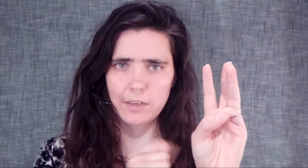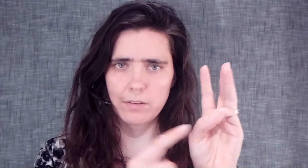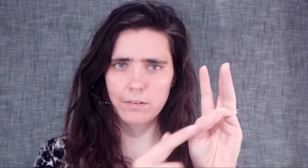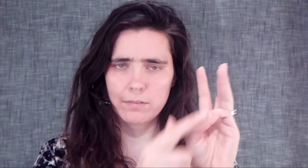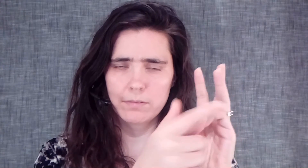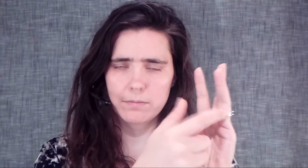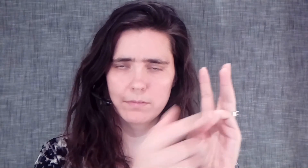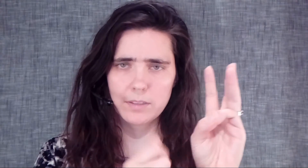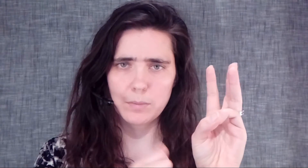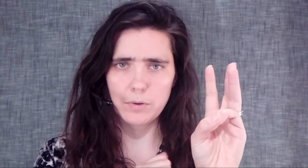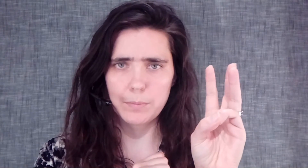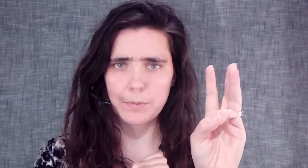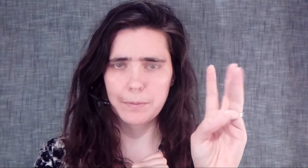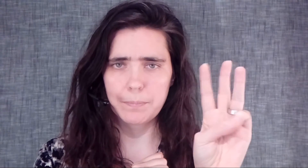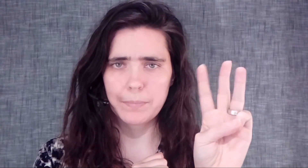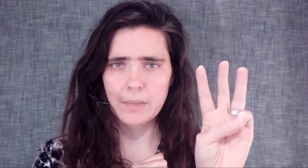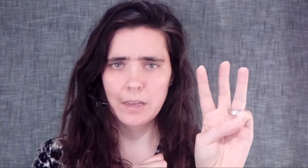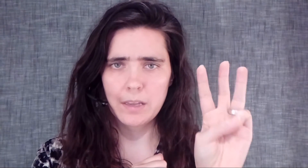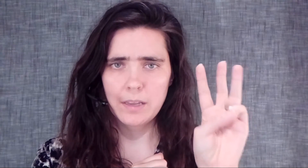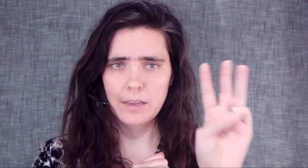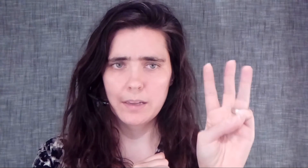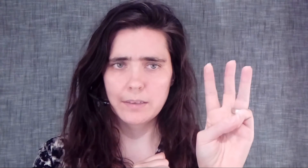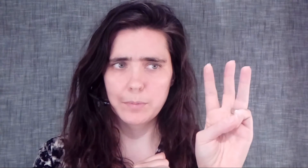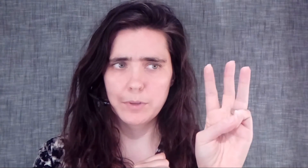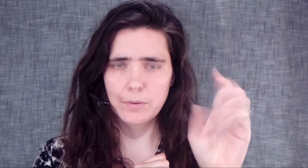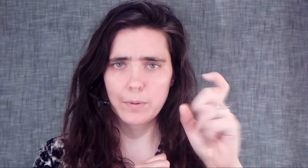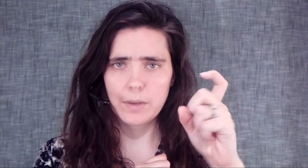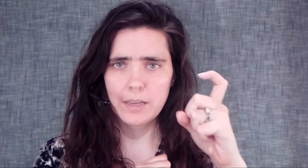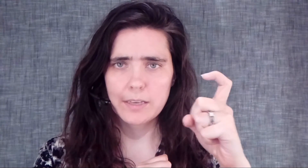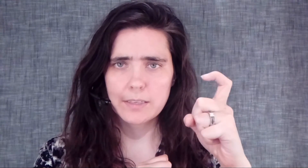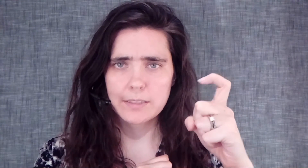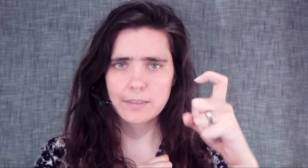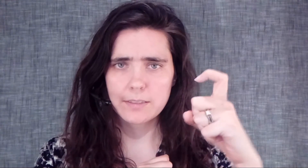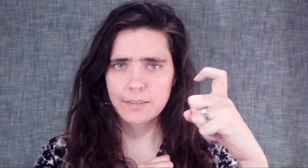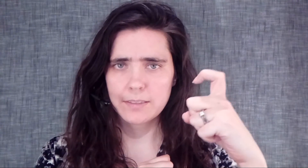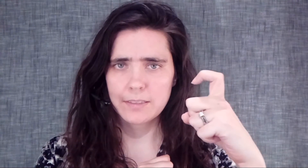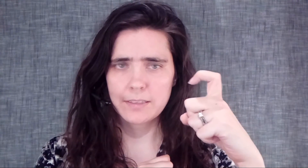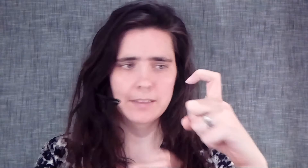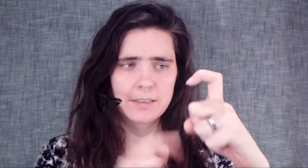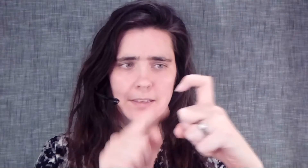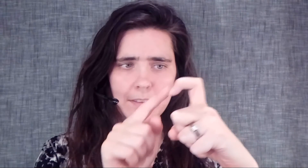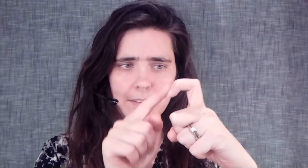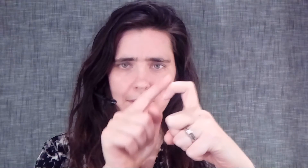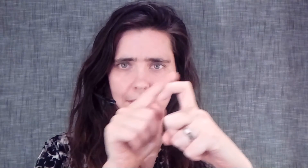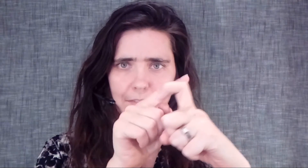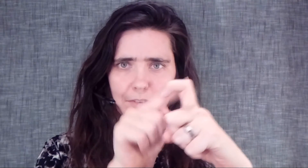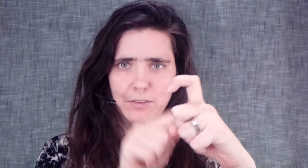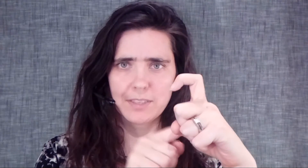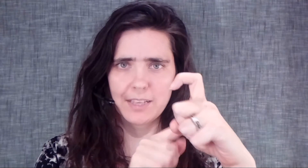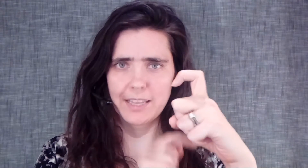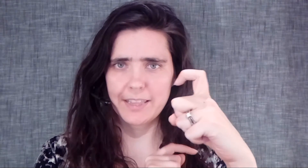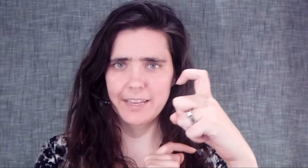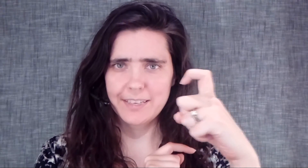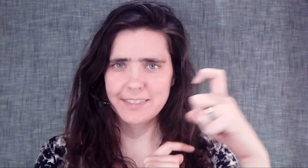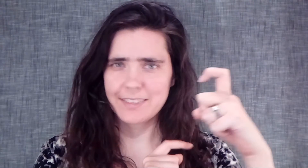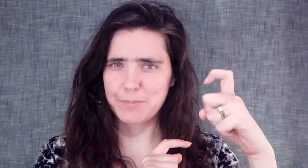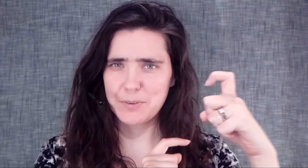together at the bottom there. W, X just kind of goes like that. I don't